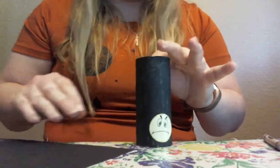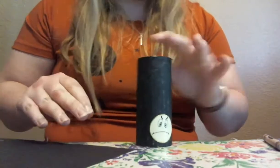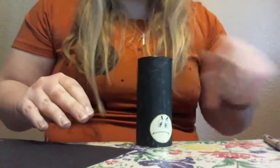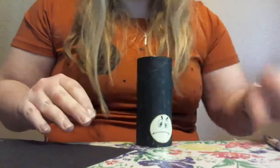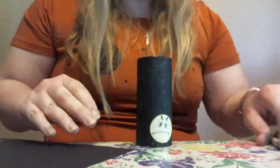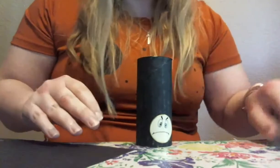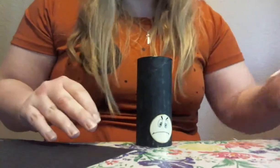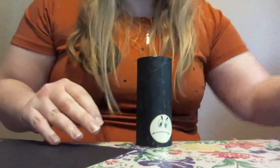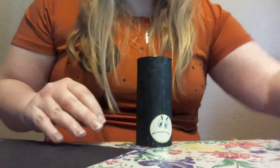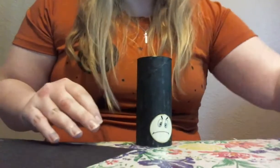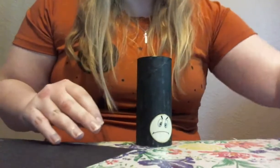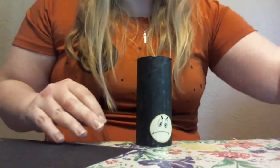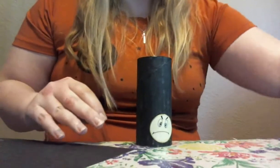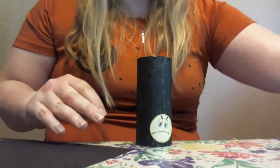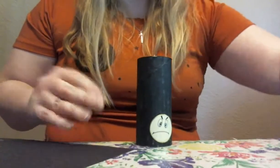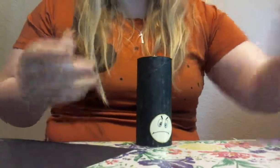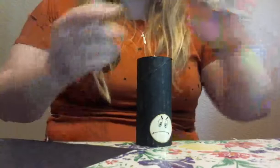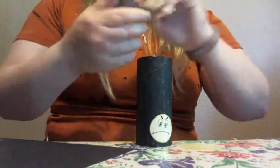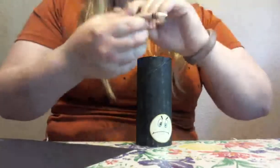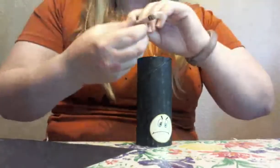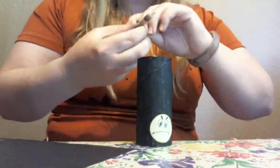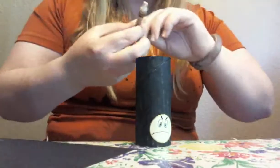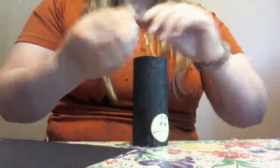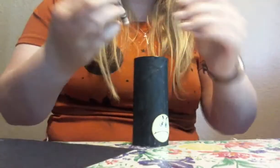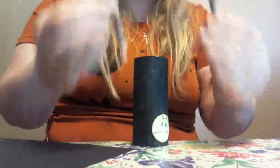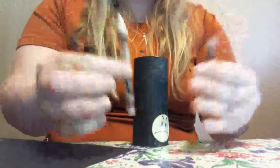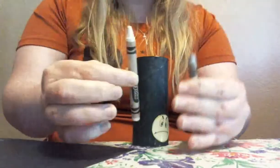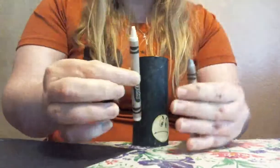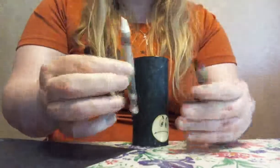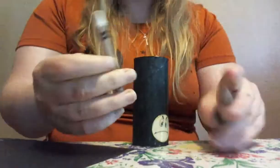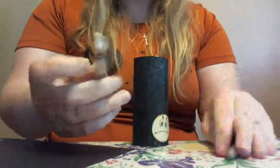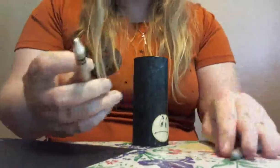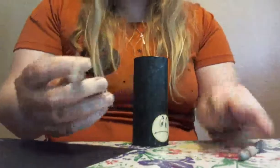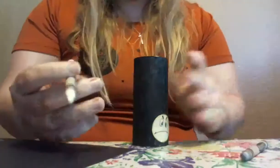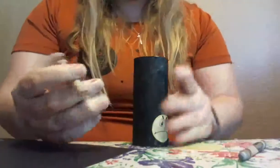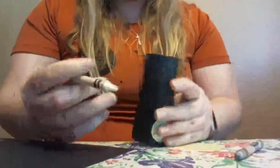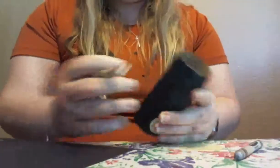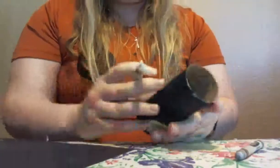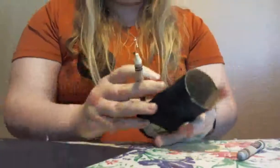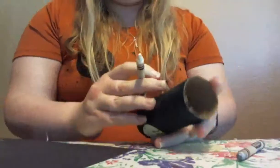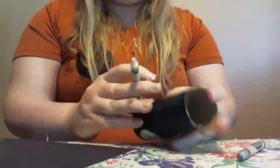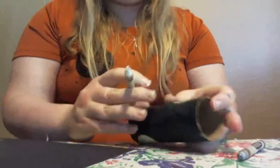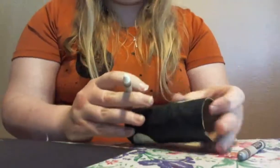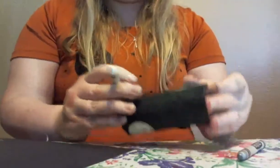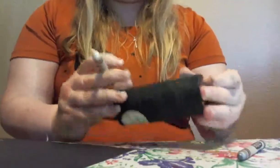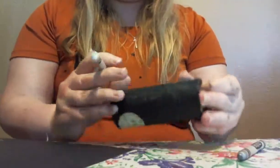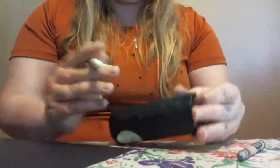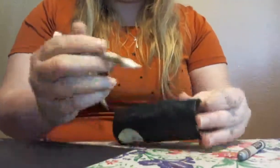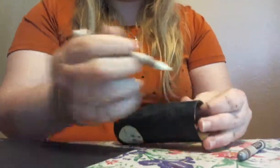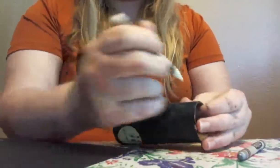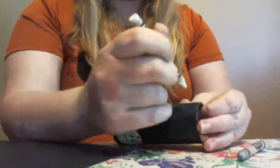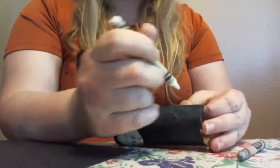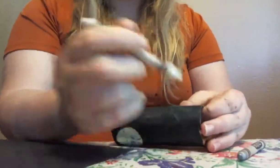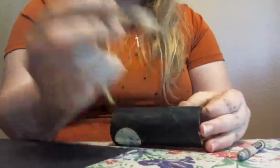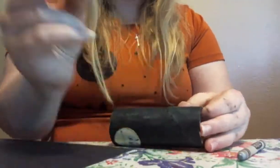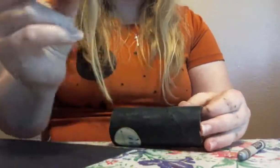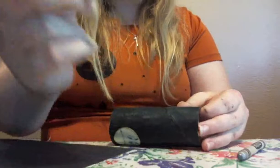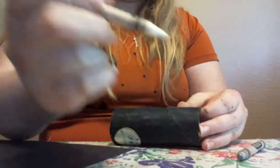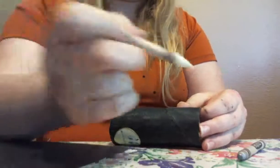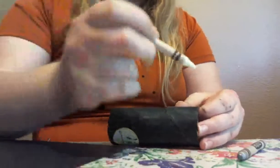now is grab my white and silver crayon, and I'm going to draw some stars on here. So how I like